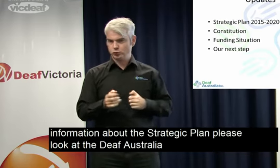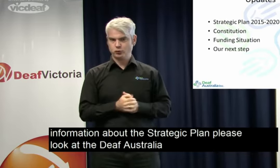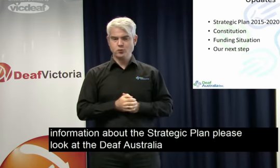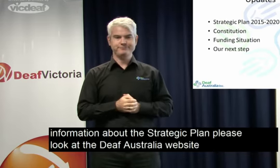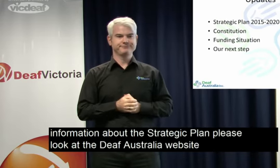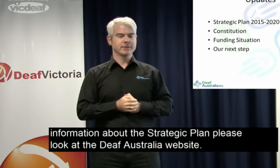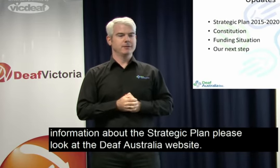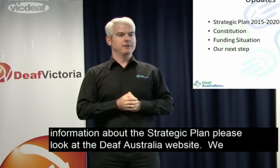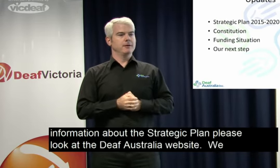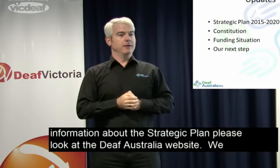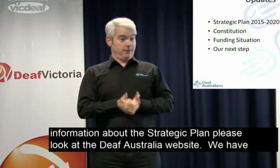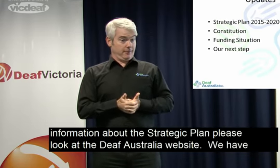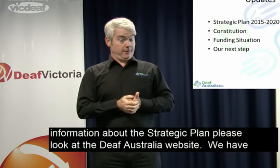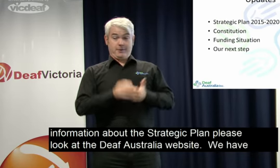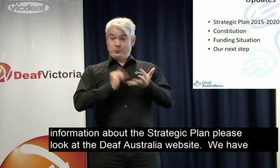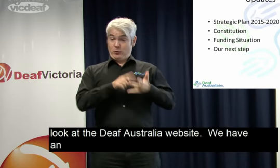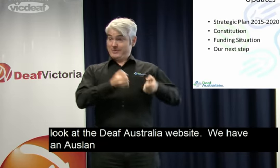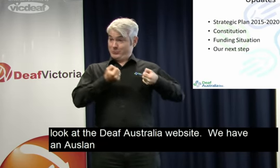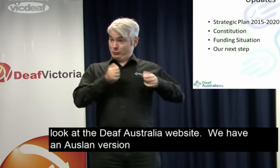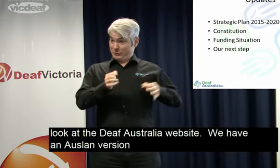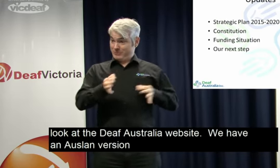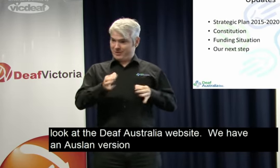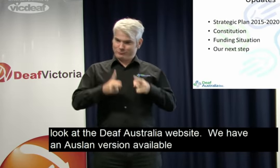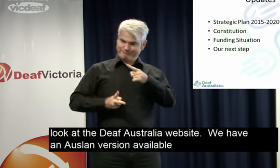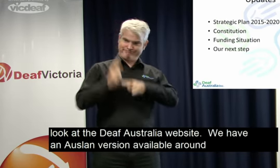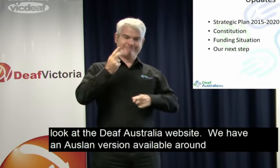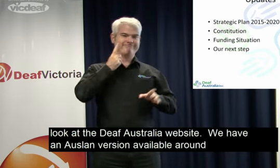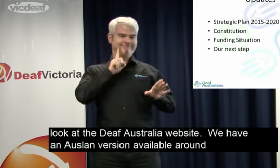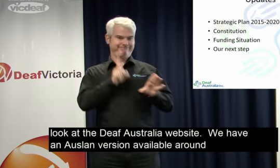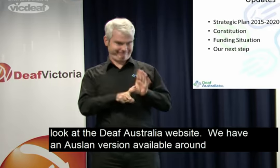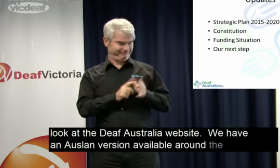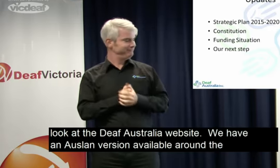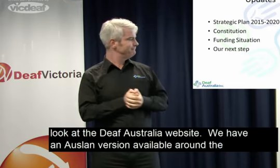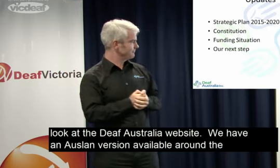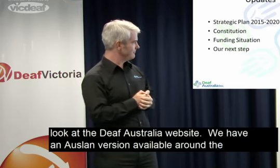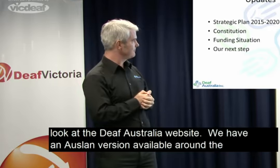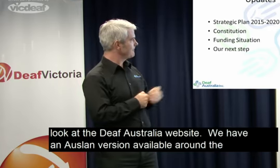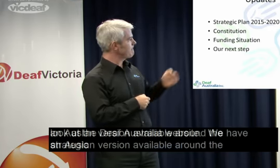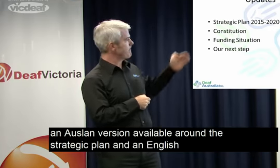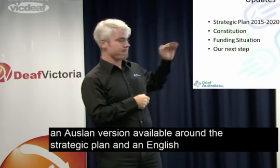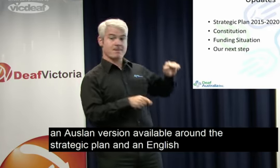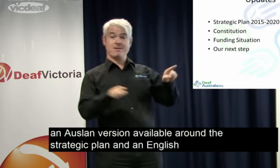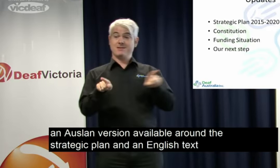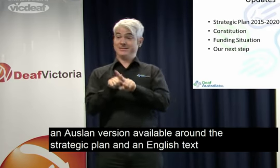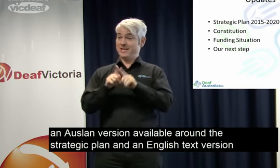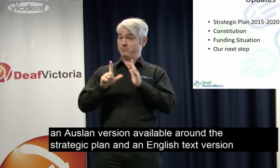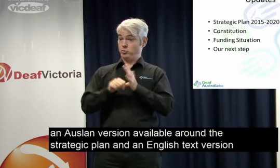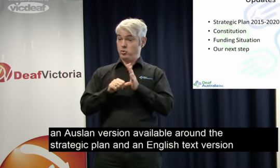And there is an English text version available as well. So as I mentioned, the strategic plan was launched last